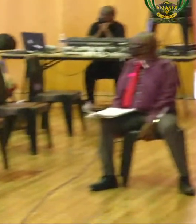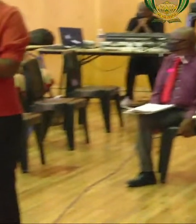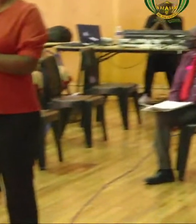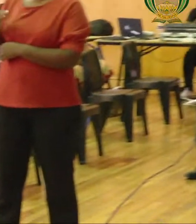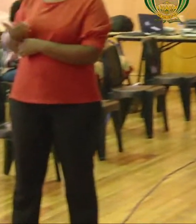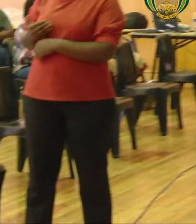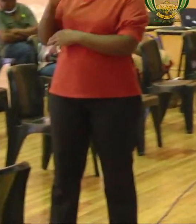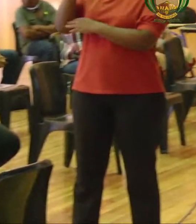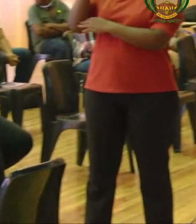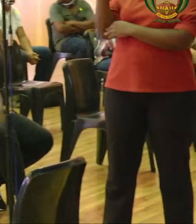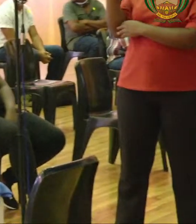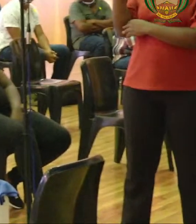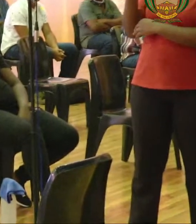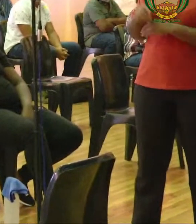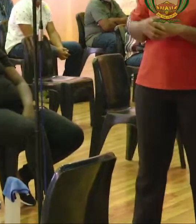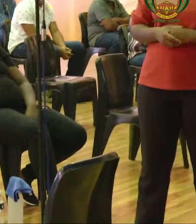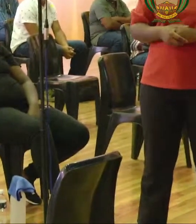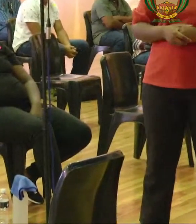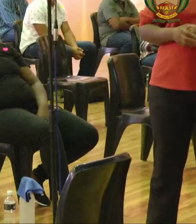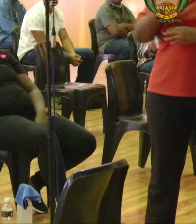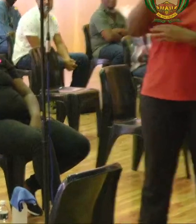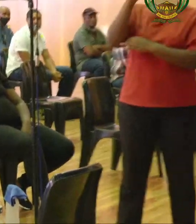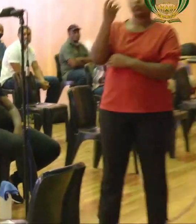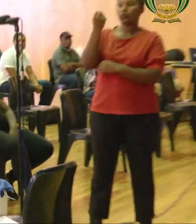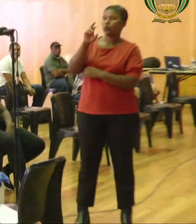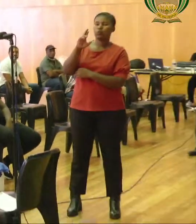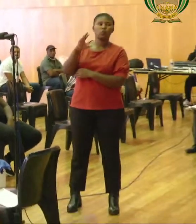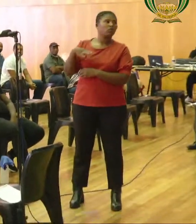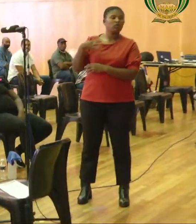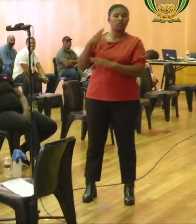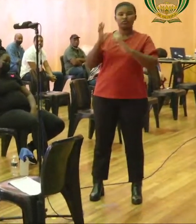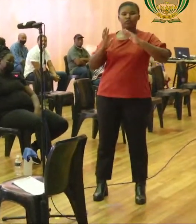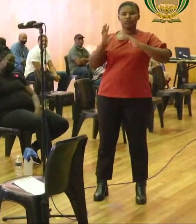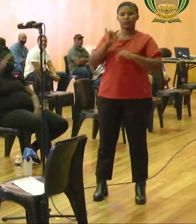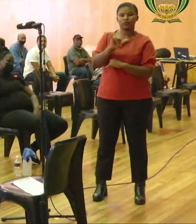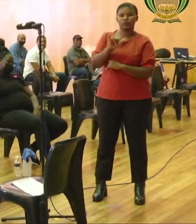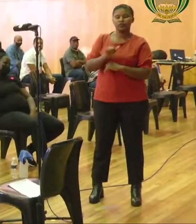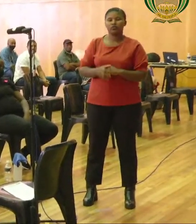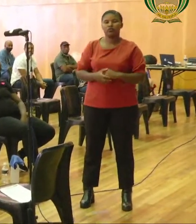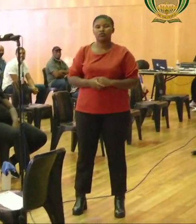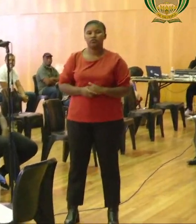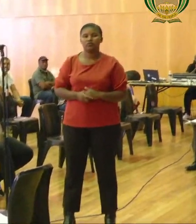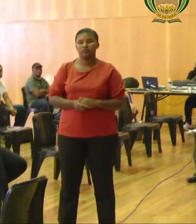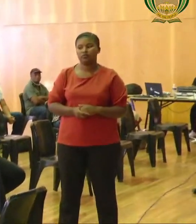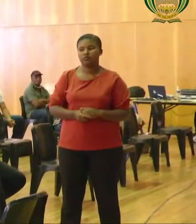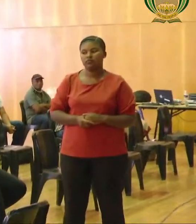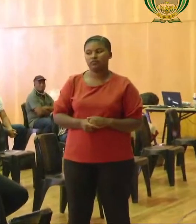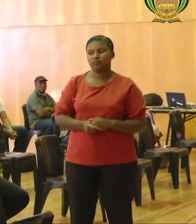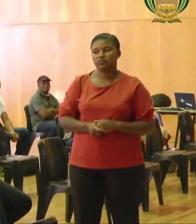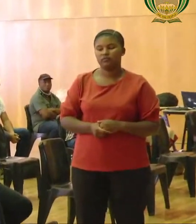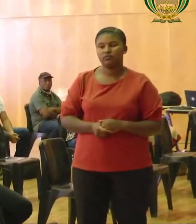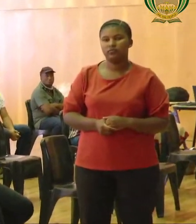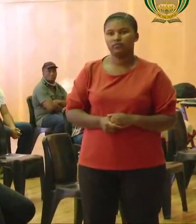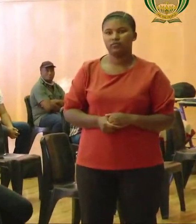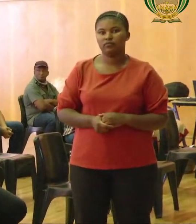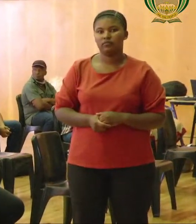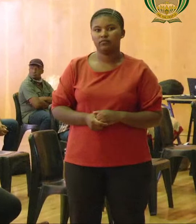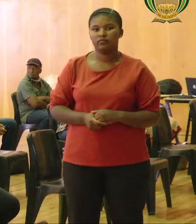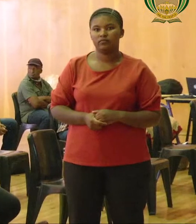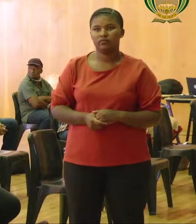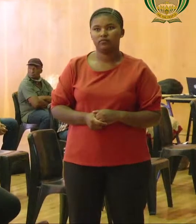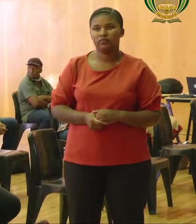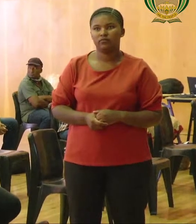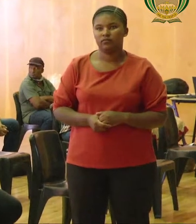hand? Are you raising your hand or you just? Yes. Yeah, you can join.